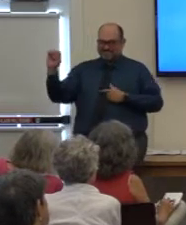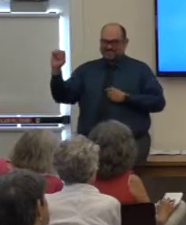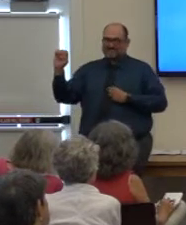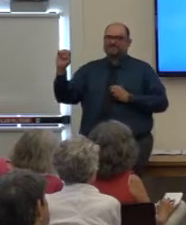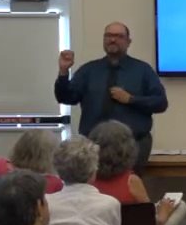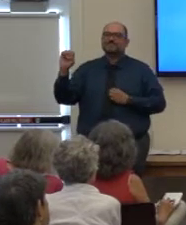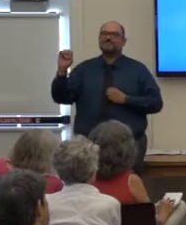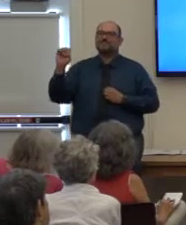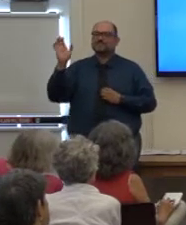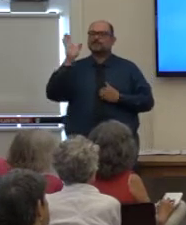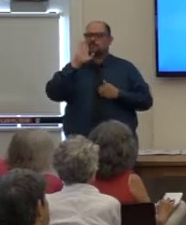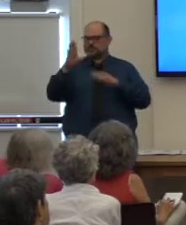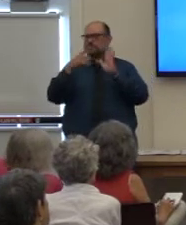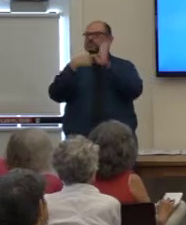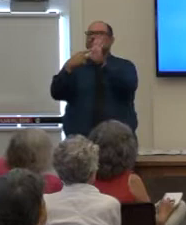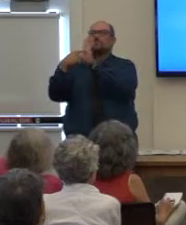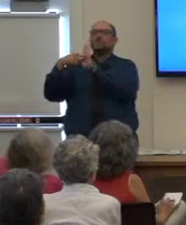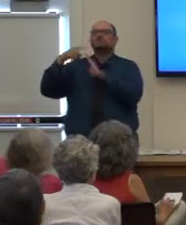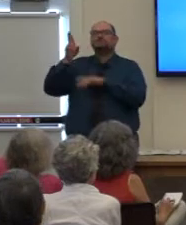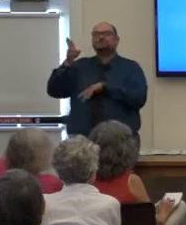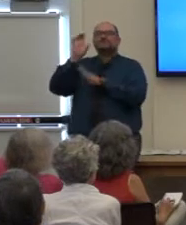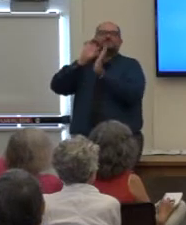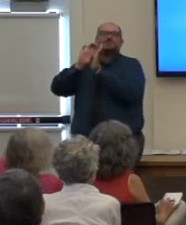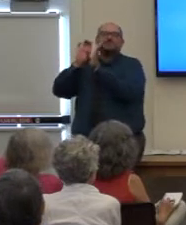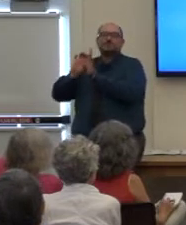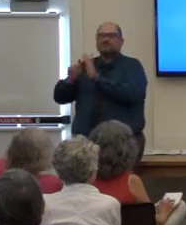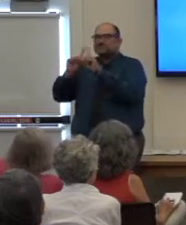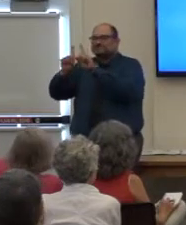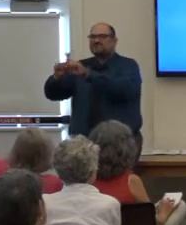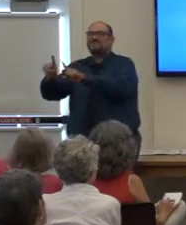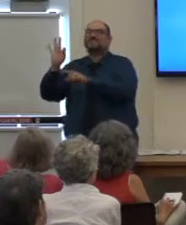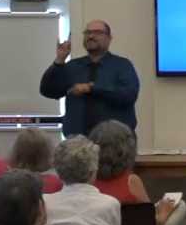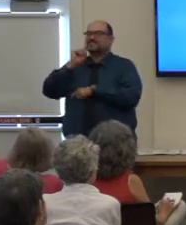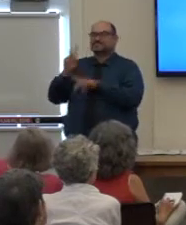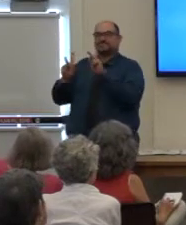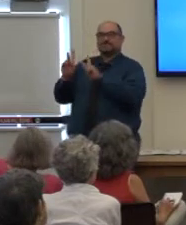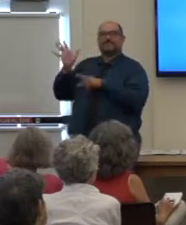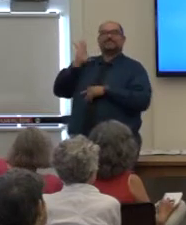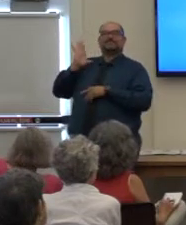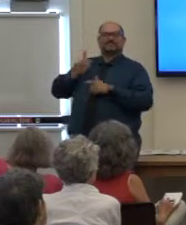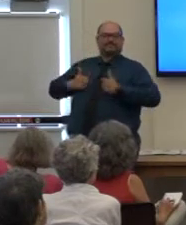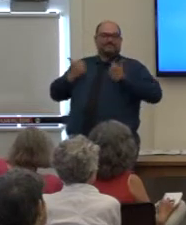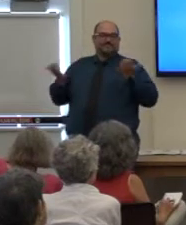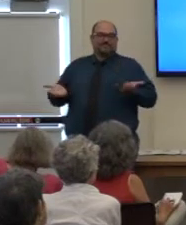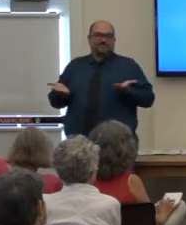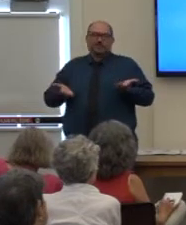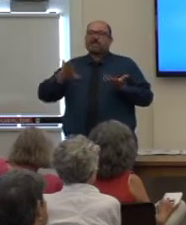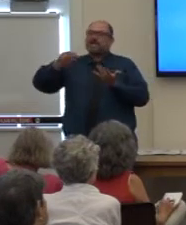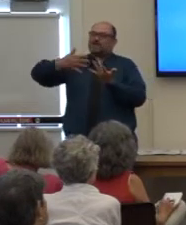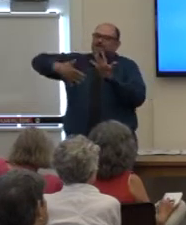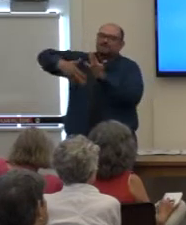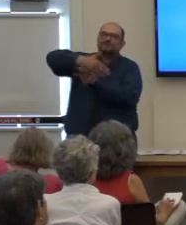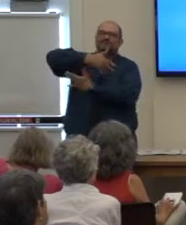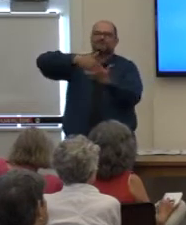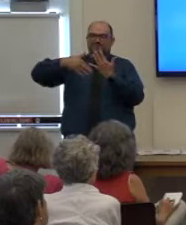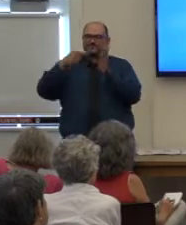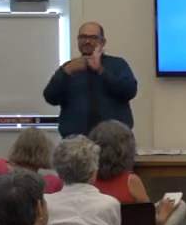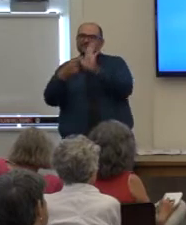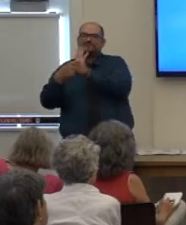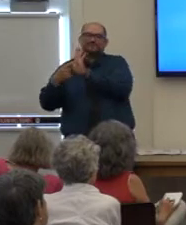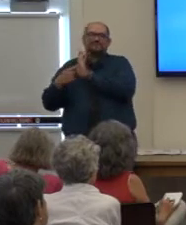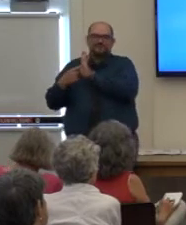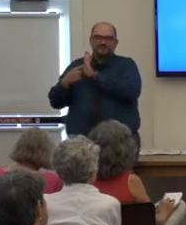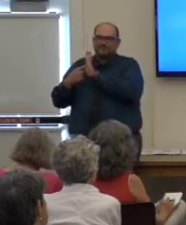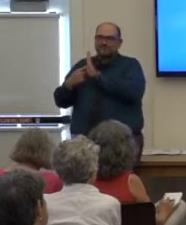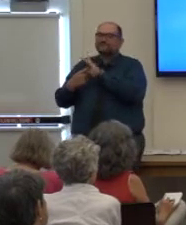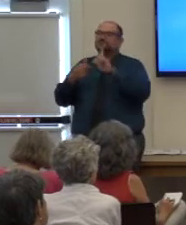community. Linsey Lee is the oral history curator at the Martha's Vineyard Museum. She has conducted oral history